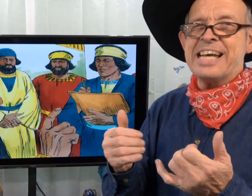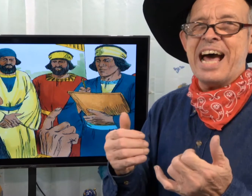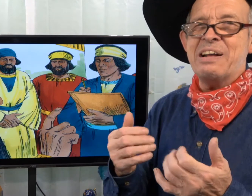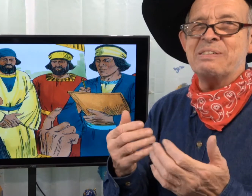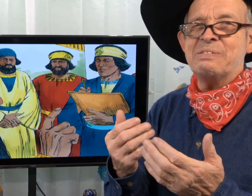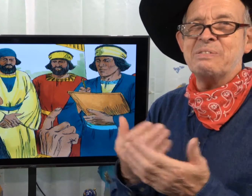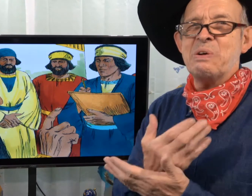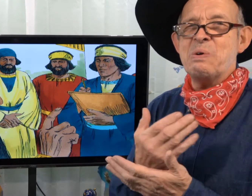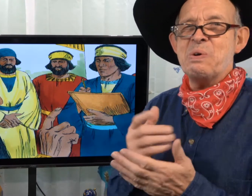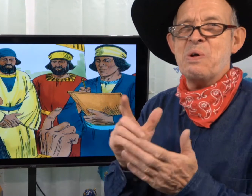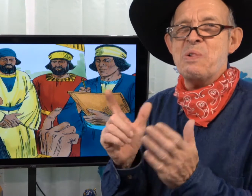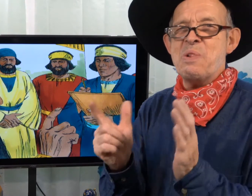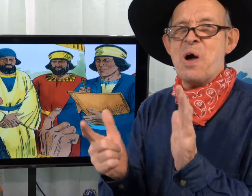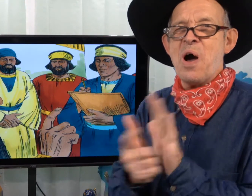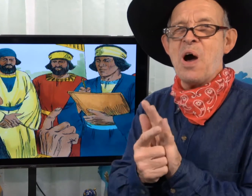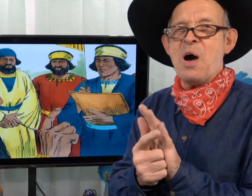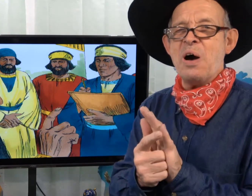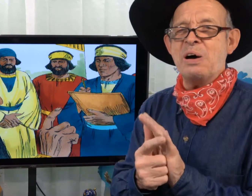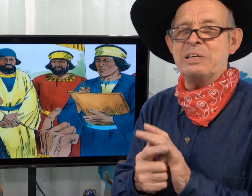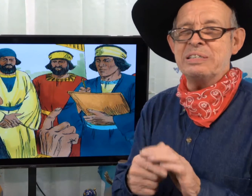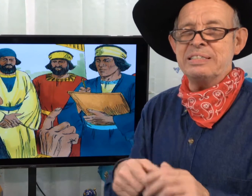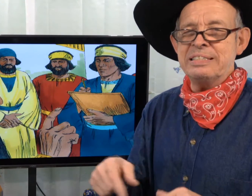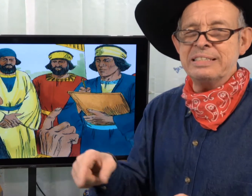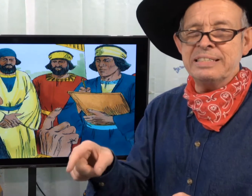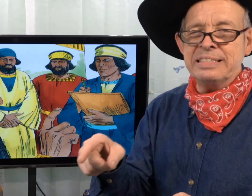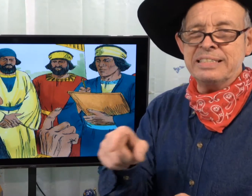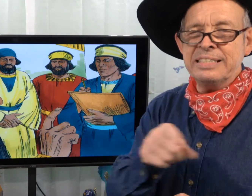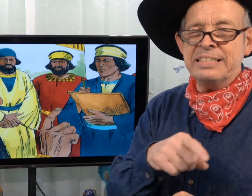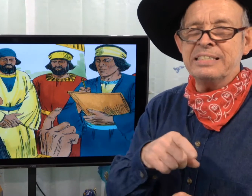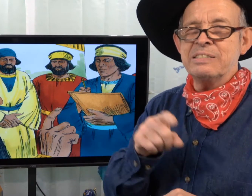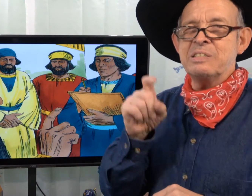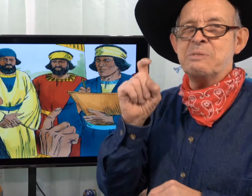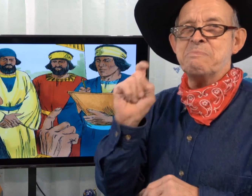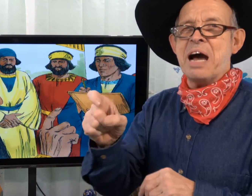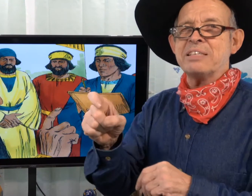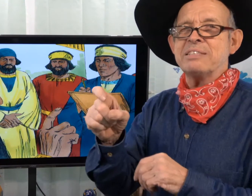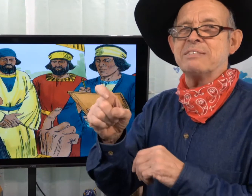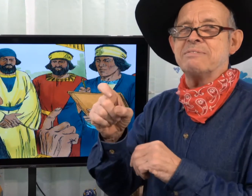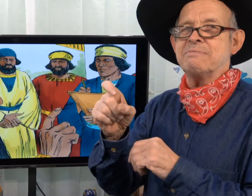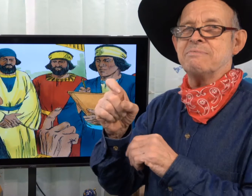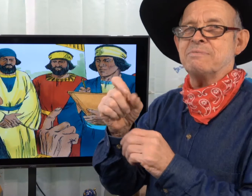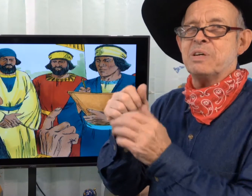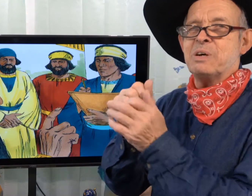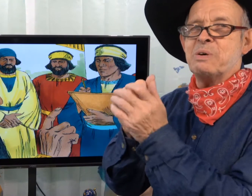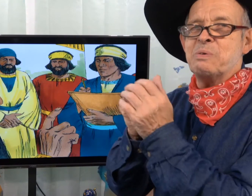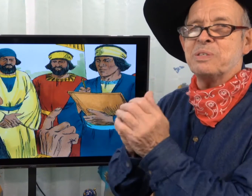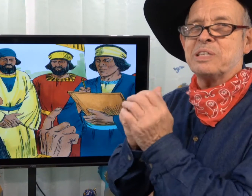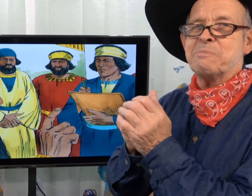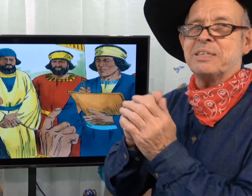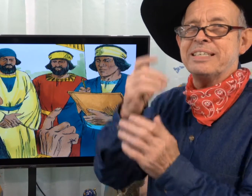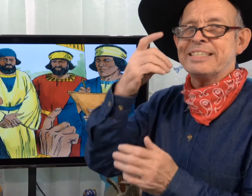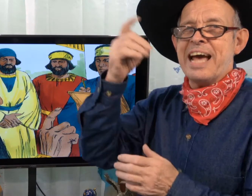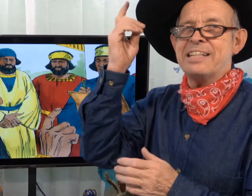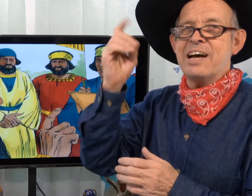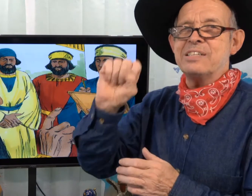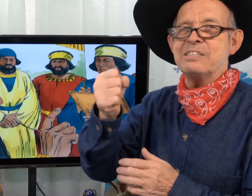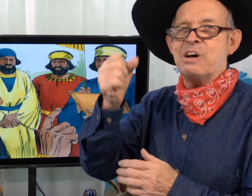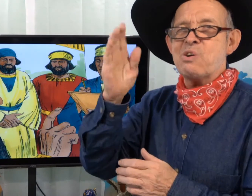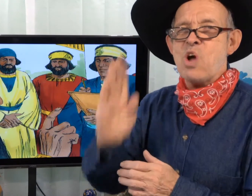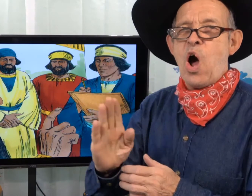Nice new love. You must worship Dana